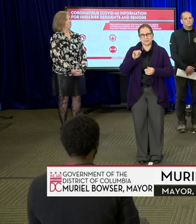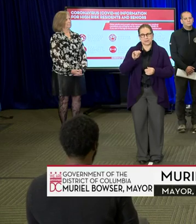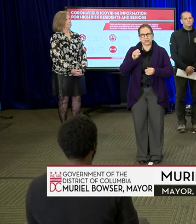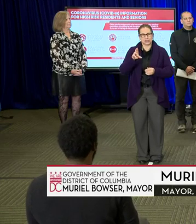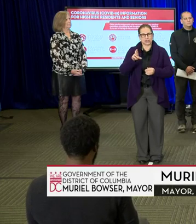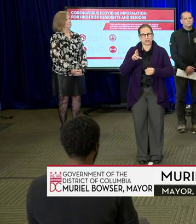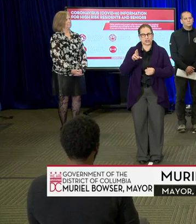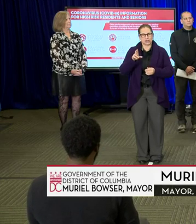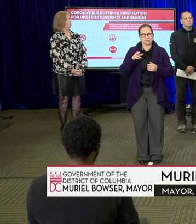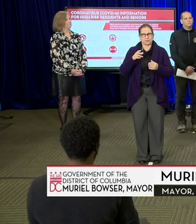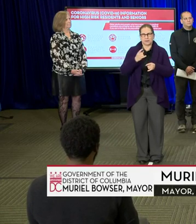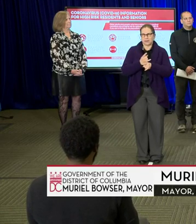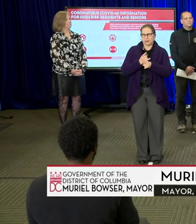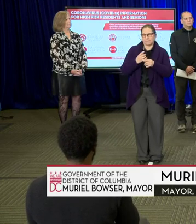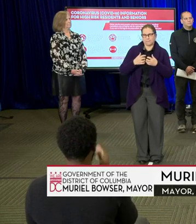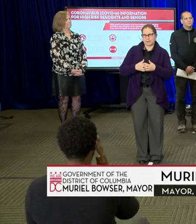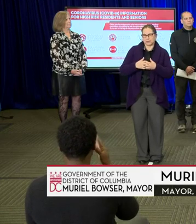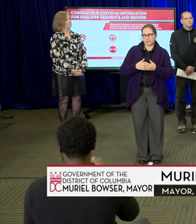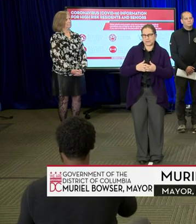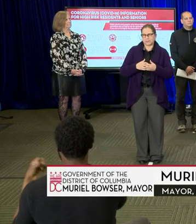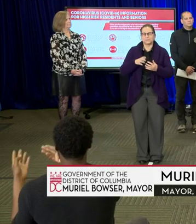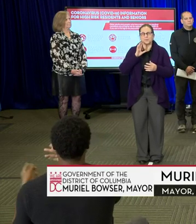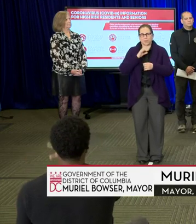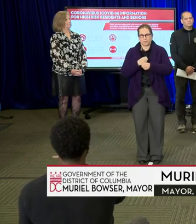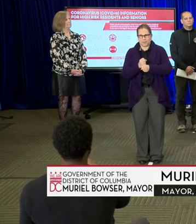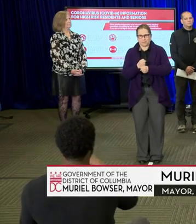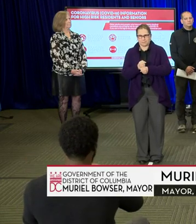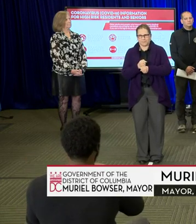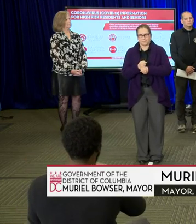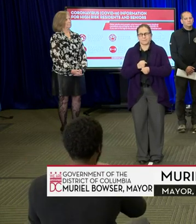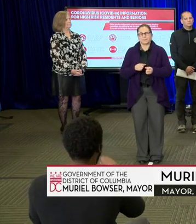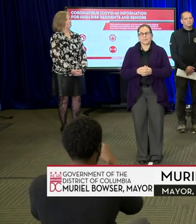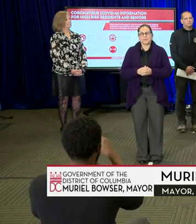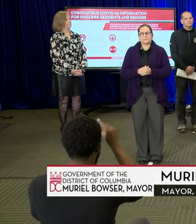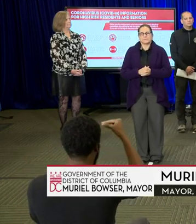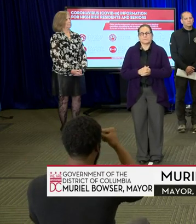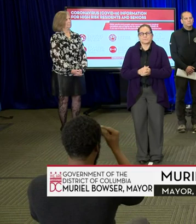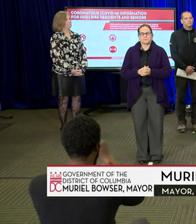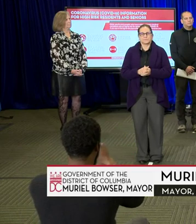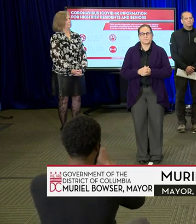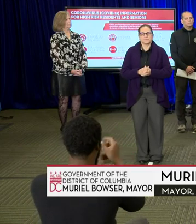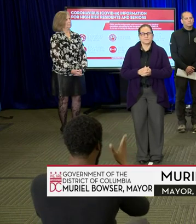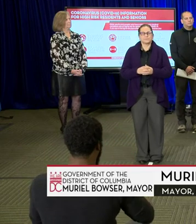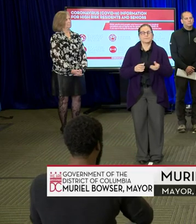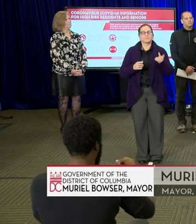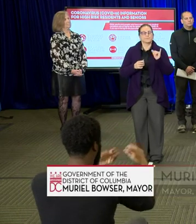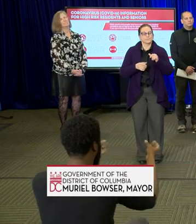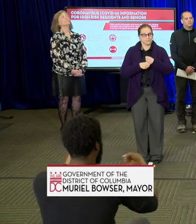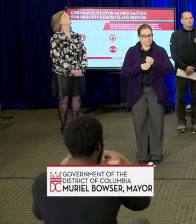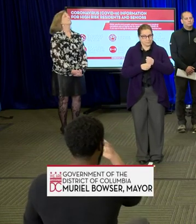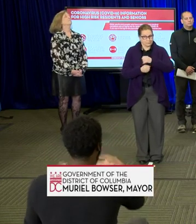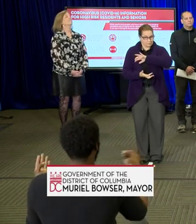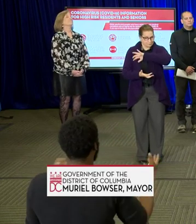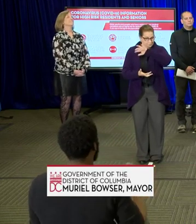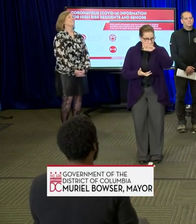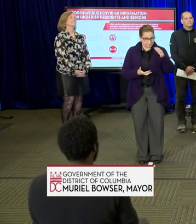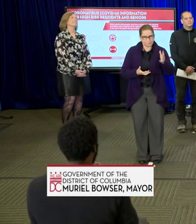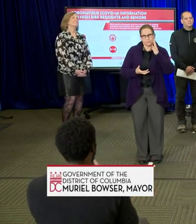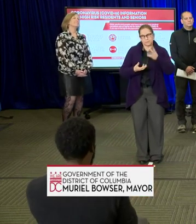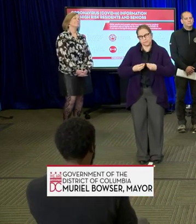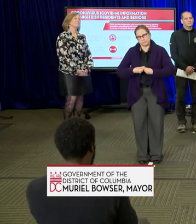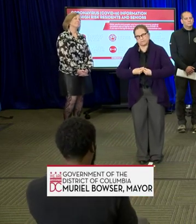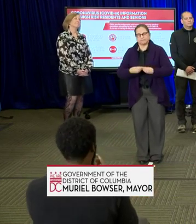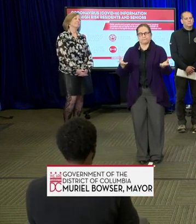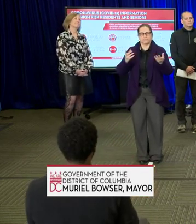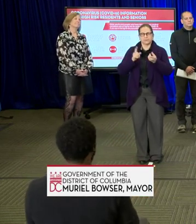available to our frontline government workers and first responders. Still, we know we need